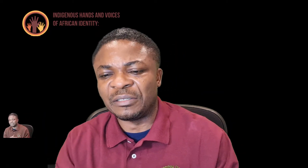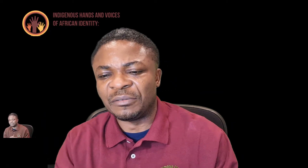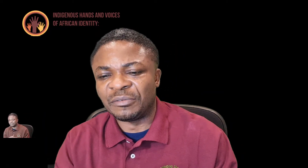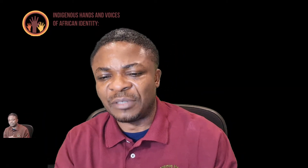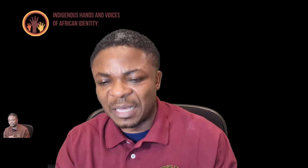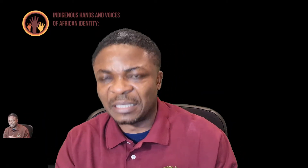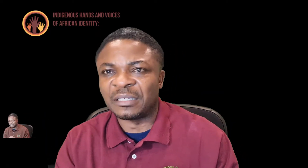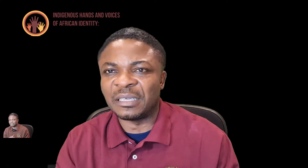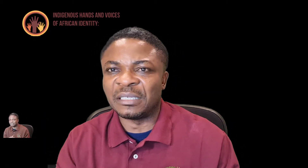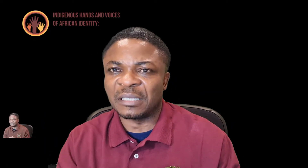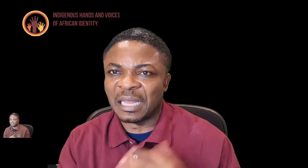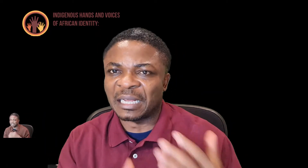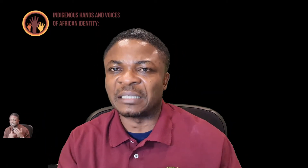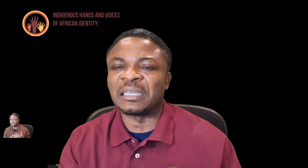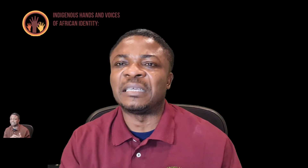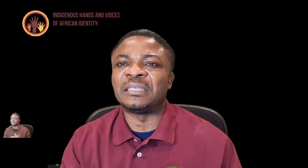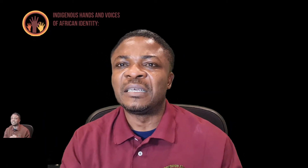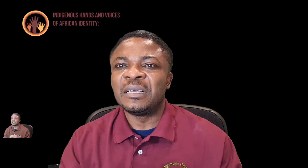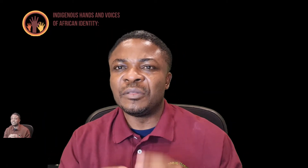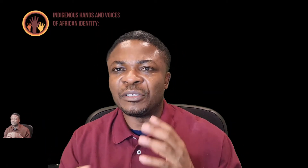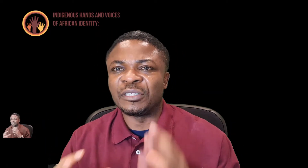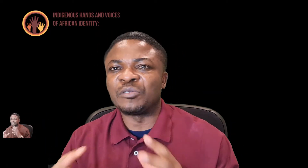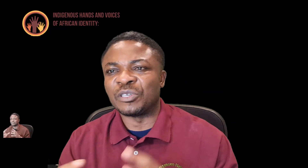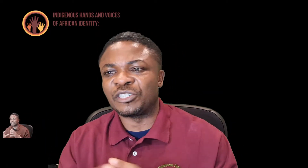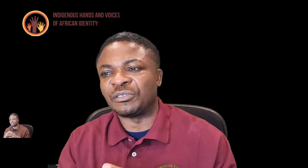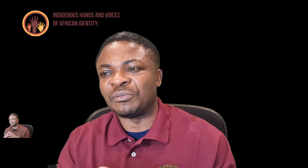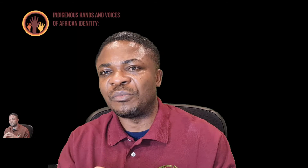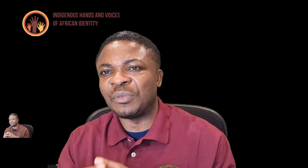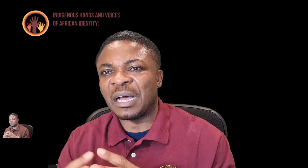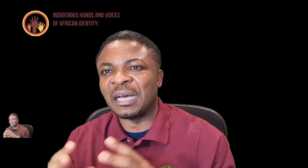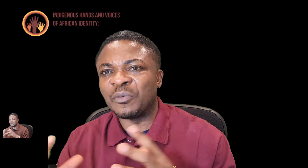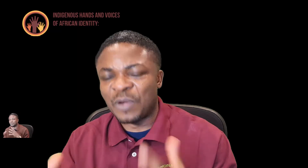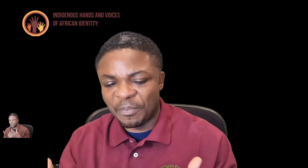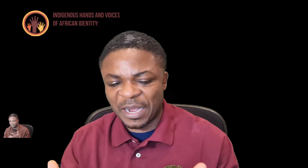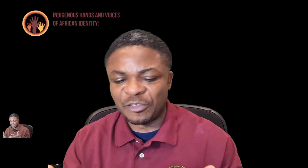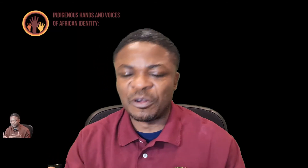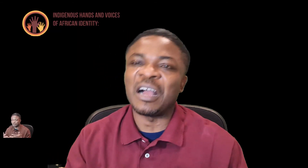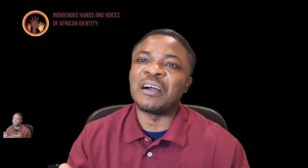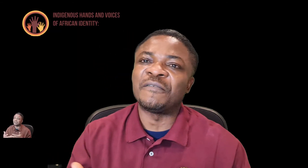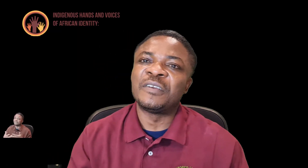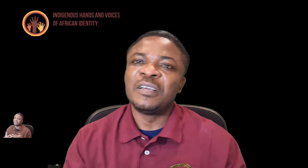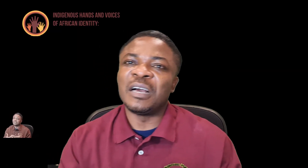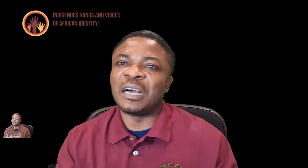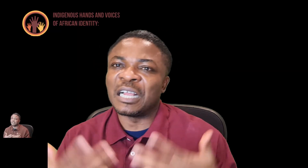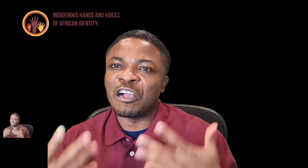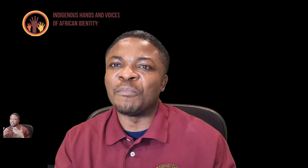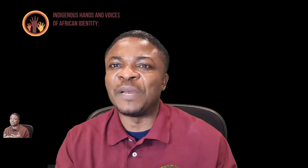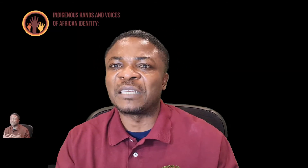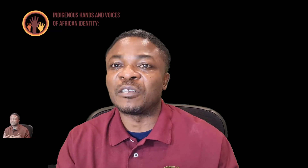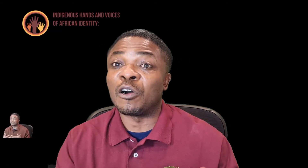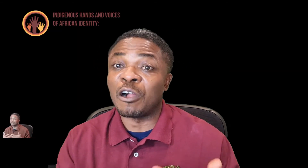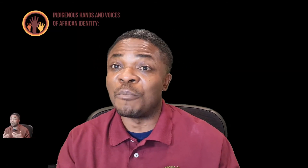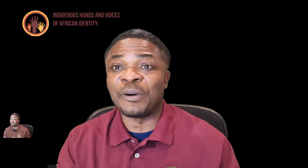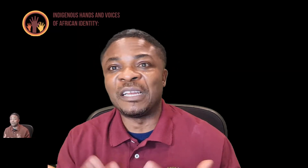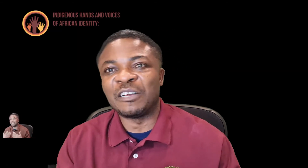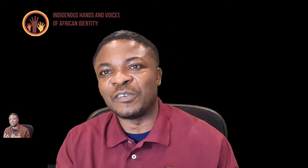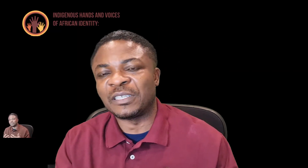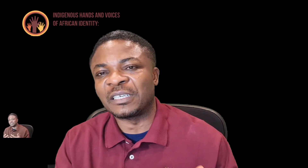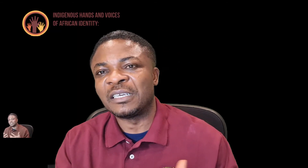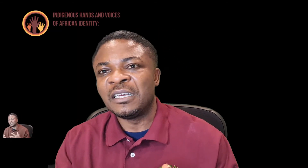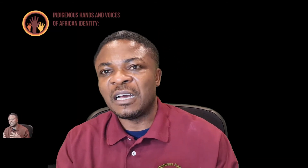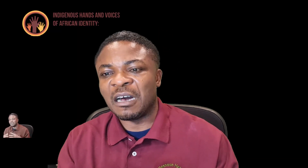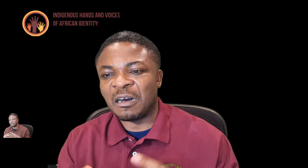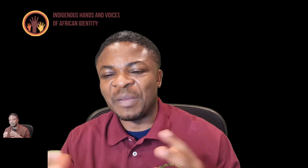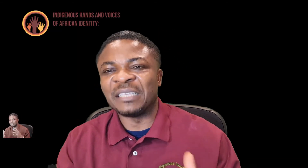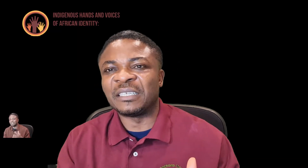interested in this is, like I said, the situation that whereby you have a complex or compound